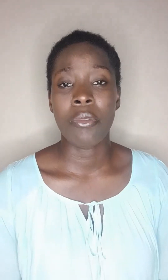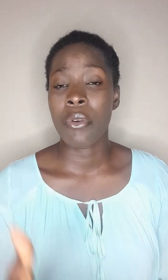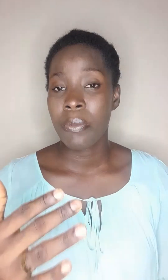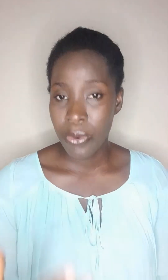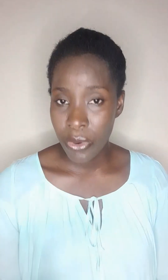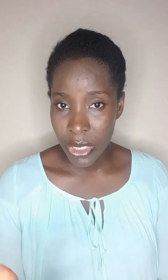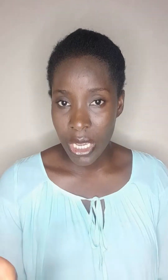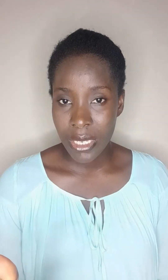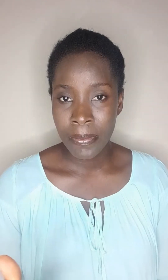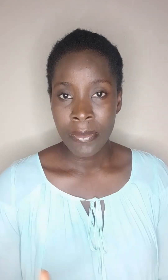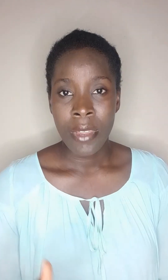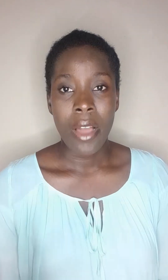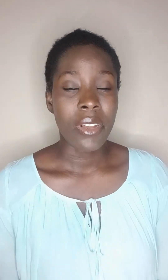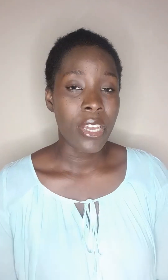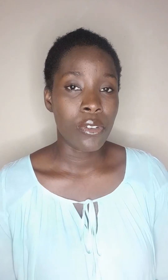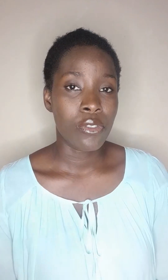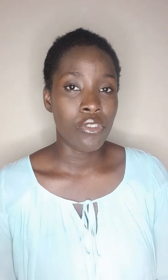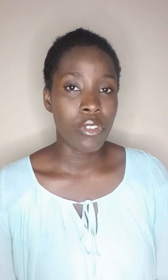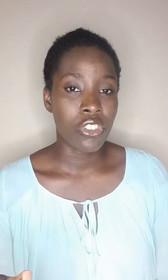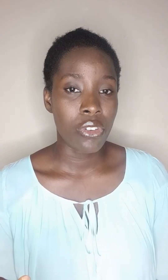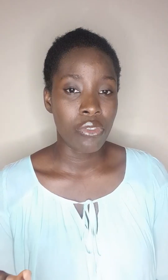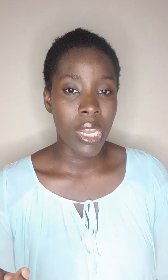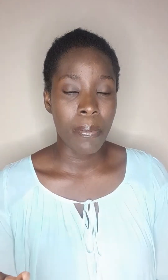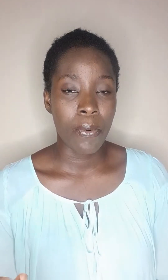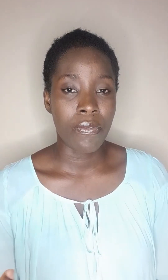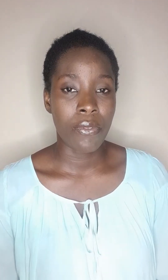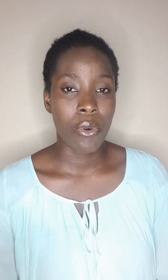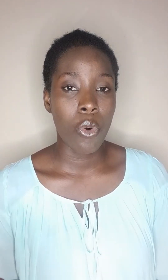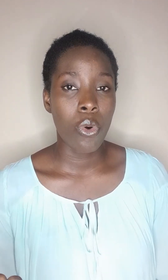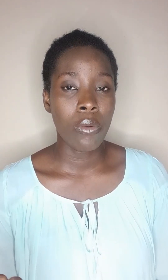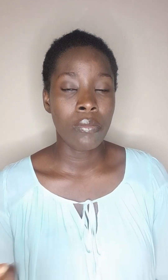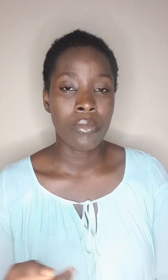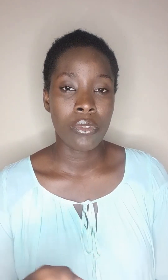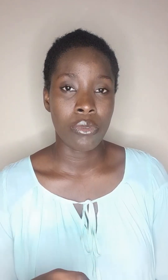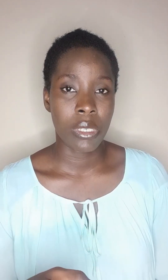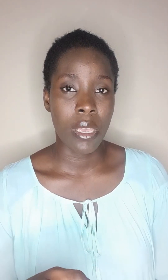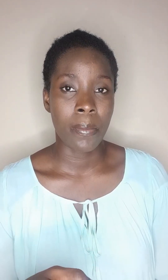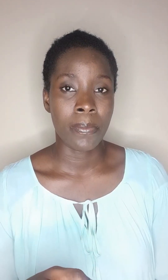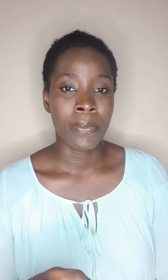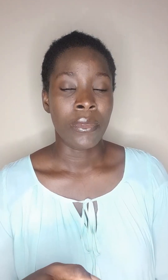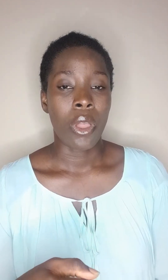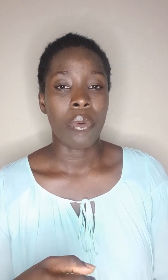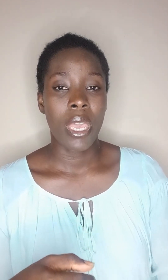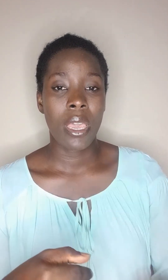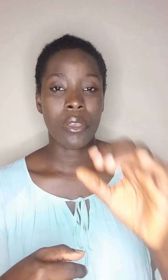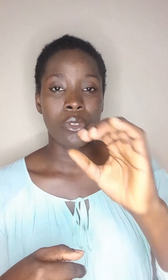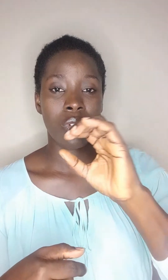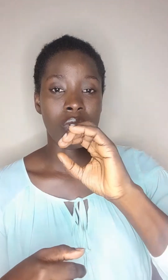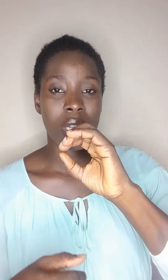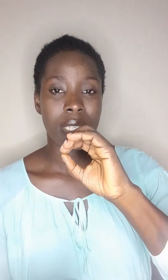we proceed, I would like us to do a short recap of O to T. Okay,